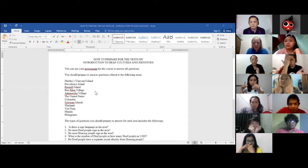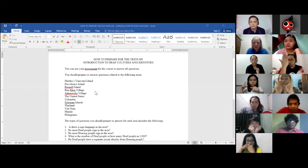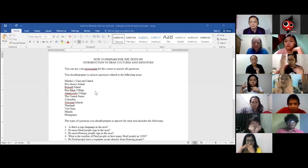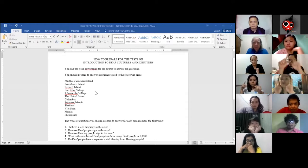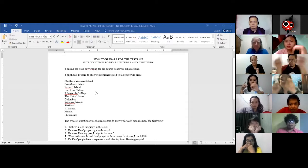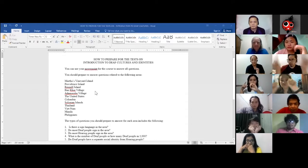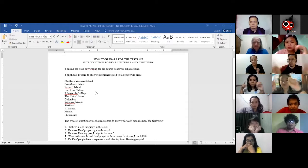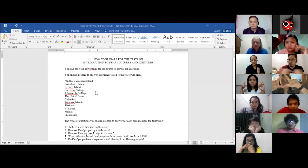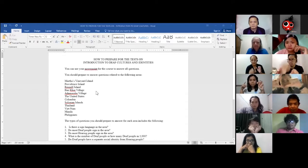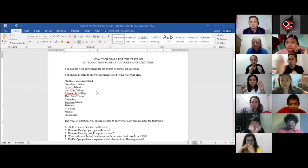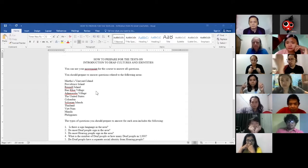Okay.